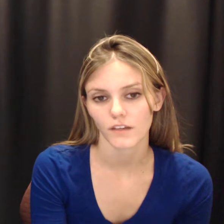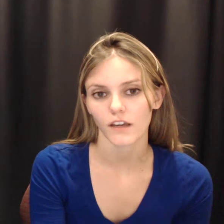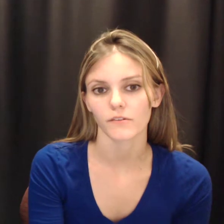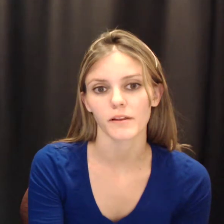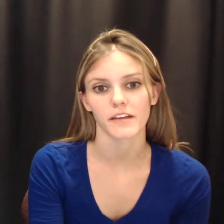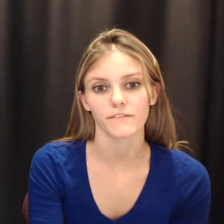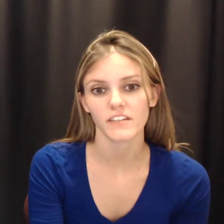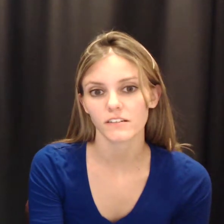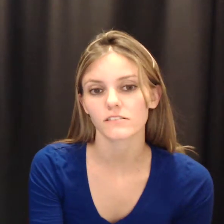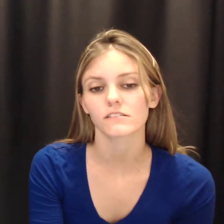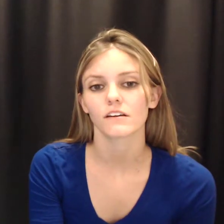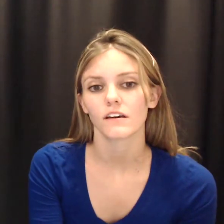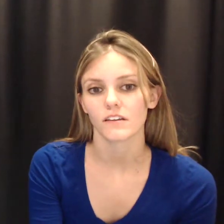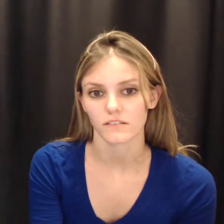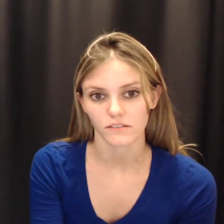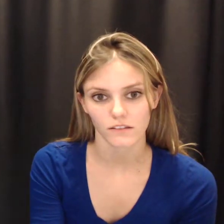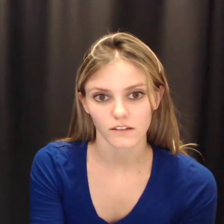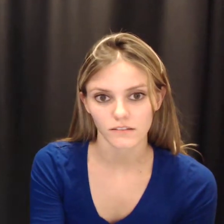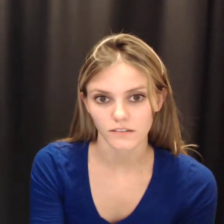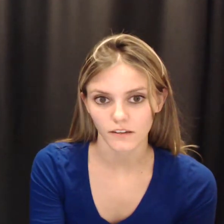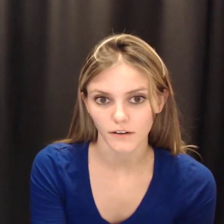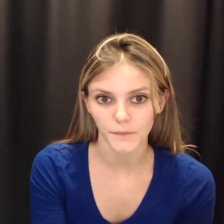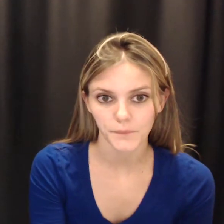I've applied at Phoenix, in Scottsdale,